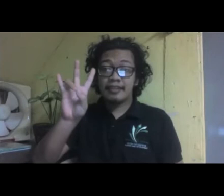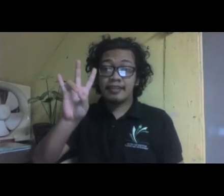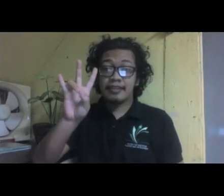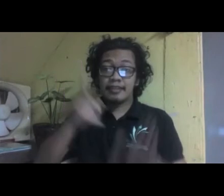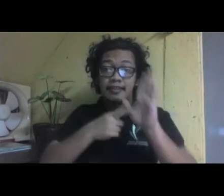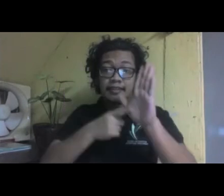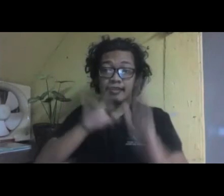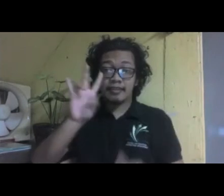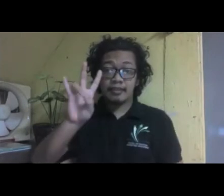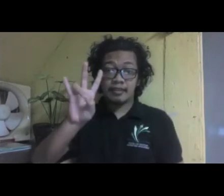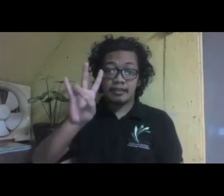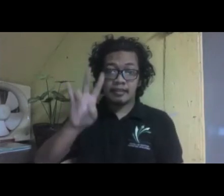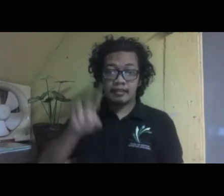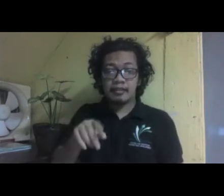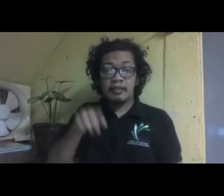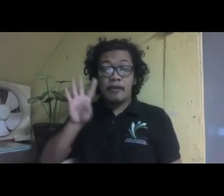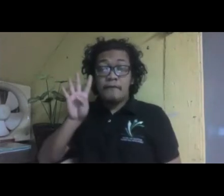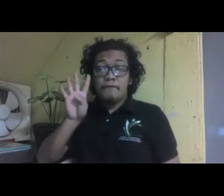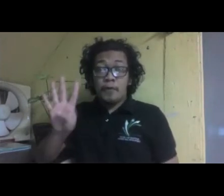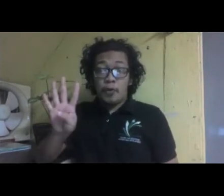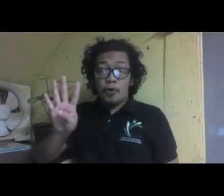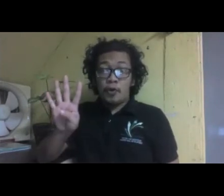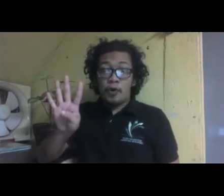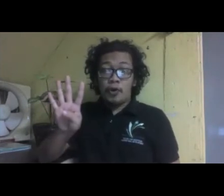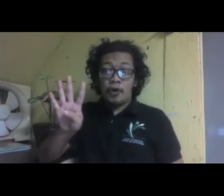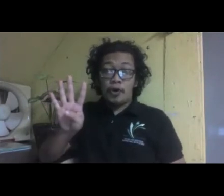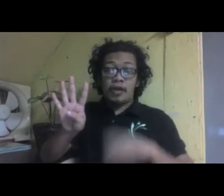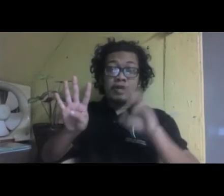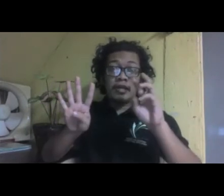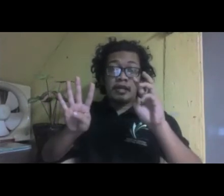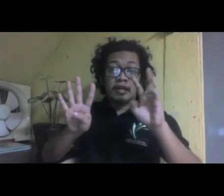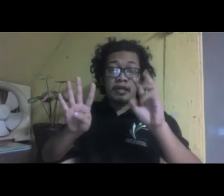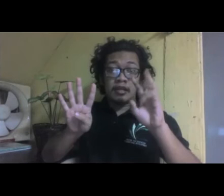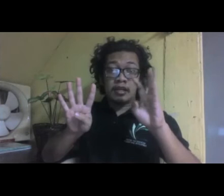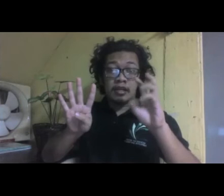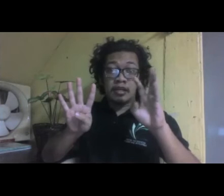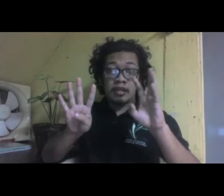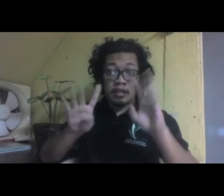lahat. So feeling ko nag-freeze ako kasi nakikita ko rin yung self ko kanina. Parang sabi